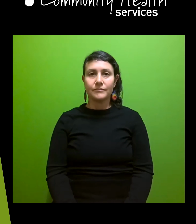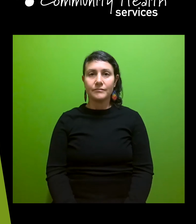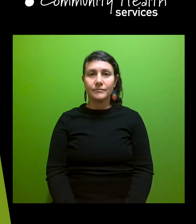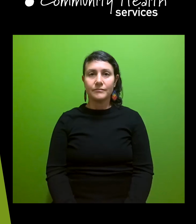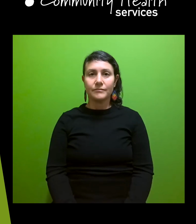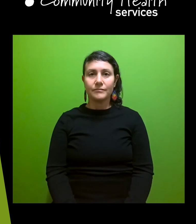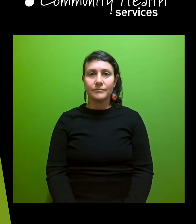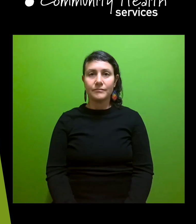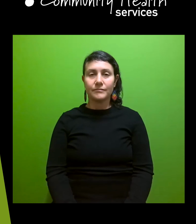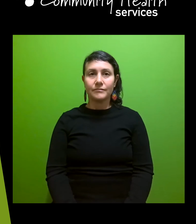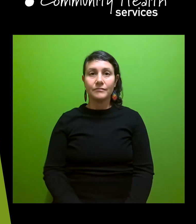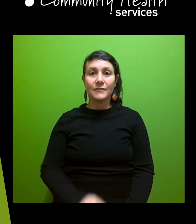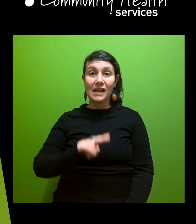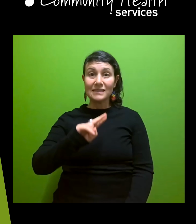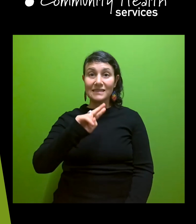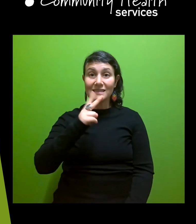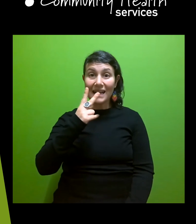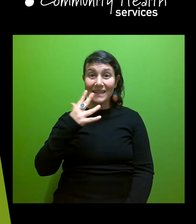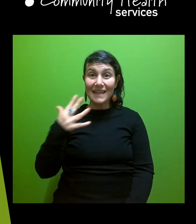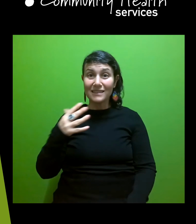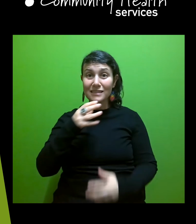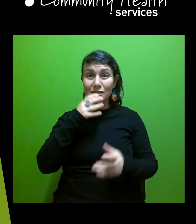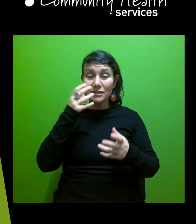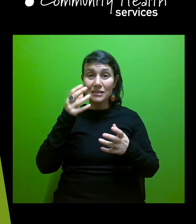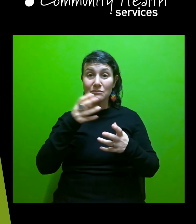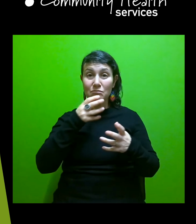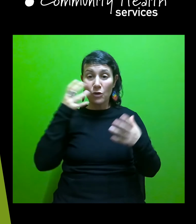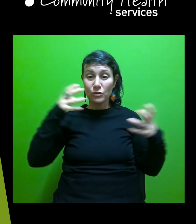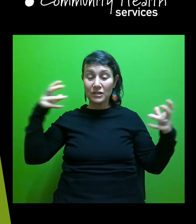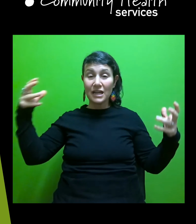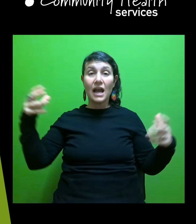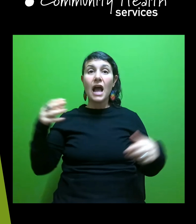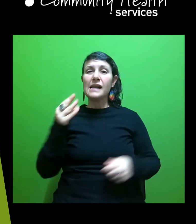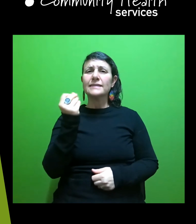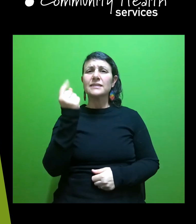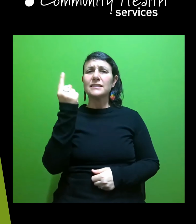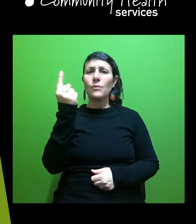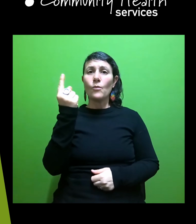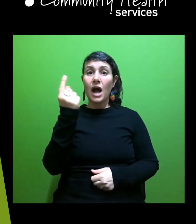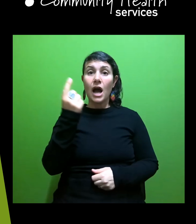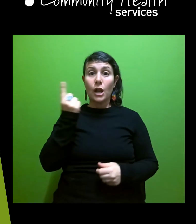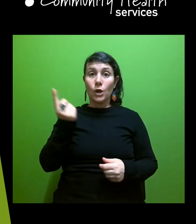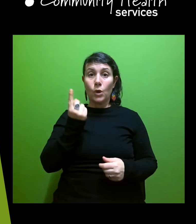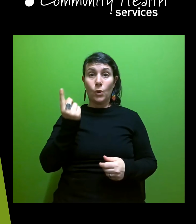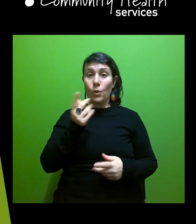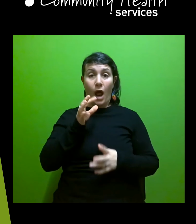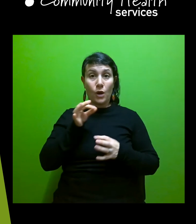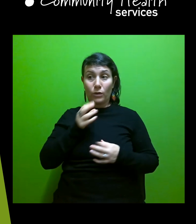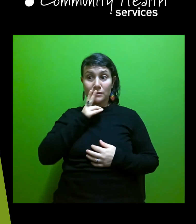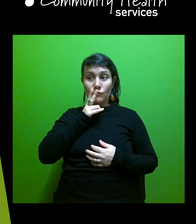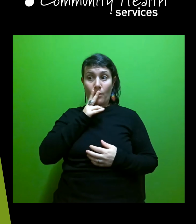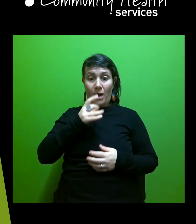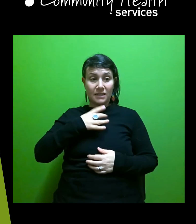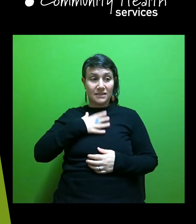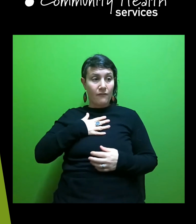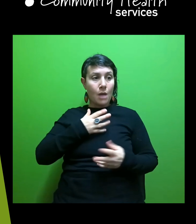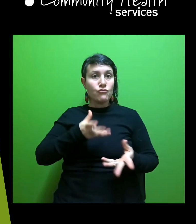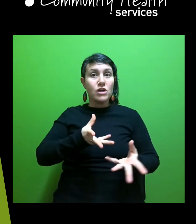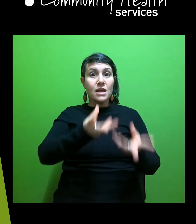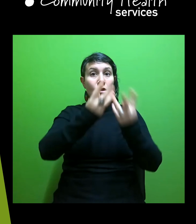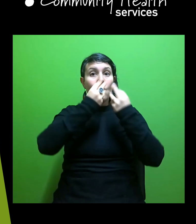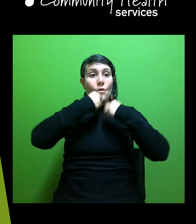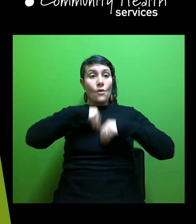So second-hand smoke is when somebody who is a non-smoker breathes in smoke from somebody else's cigarette, whether that's the